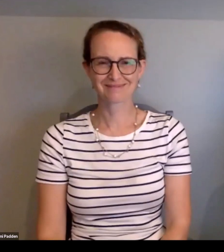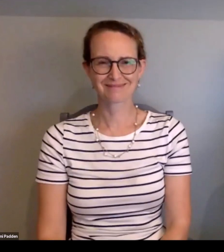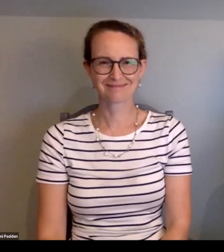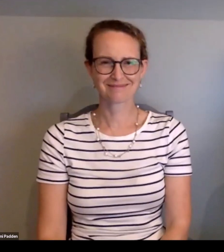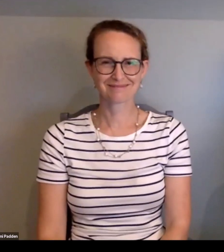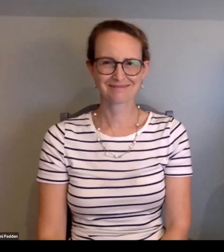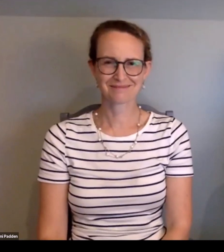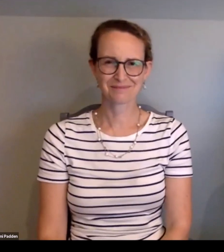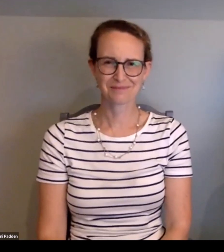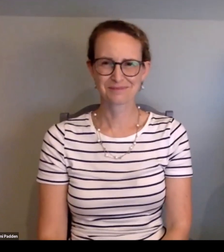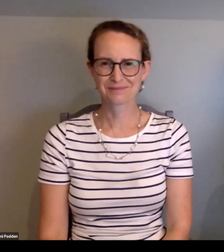Thank you.